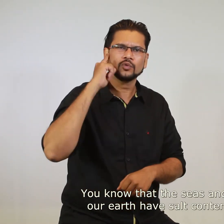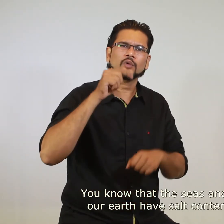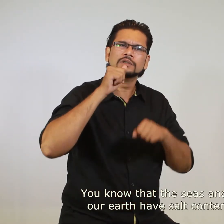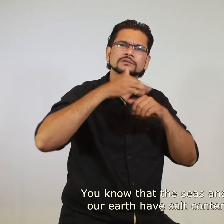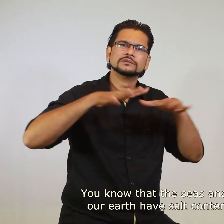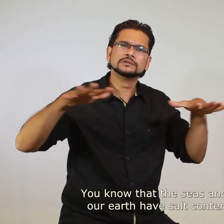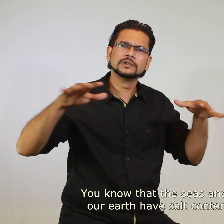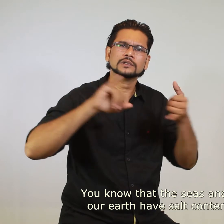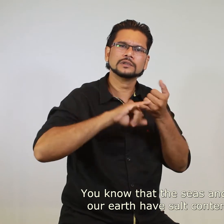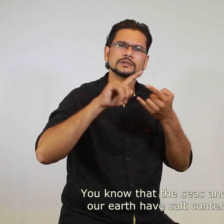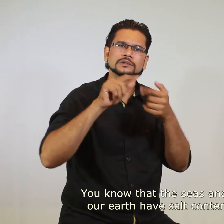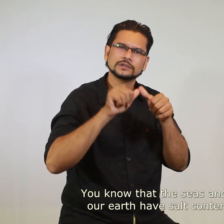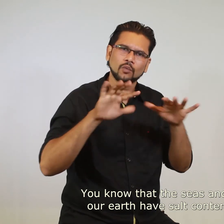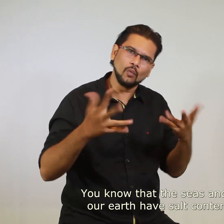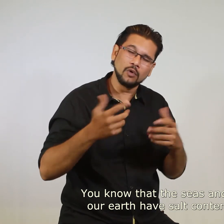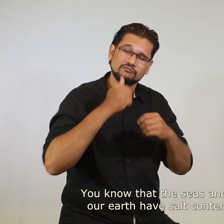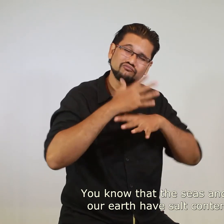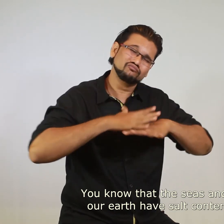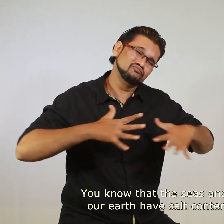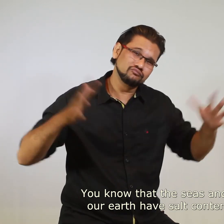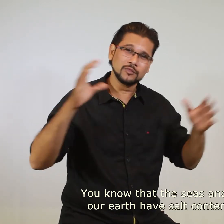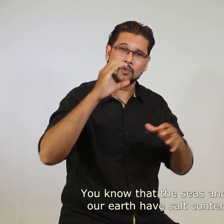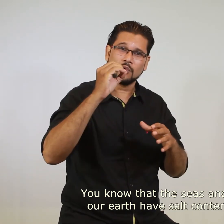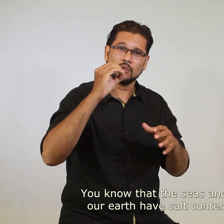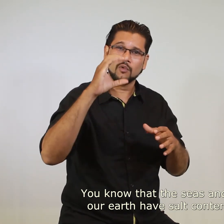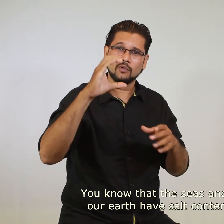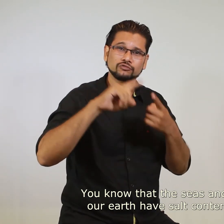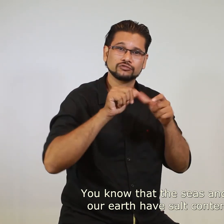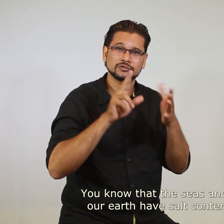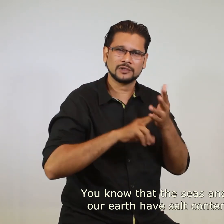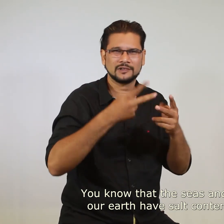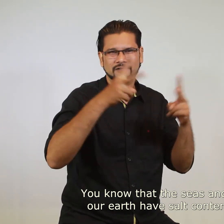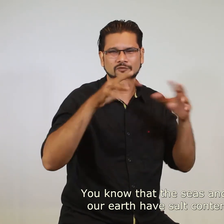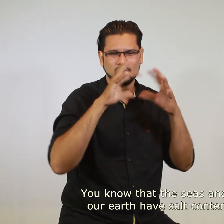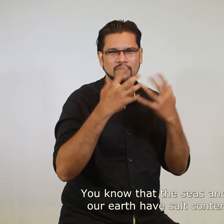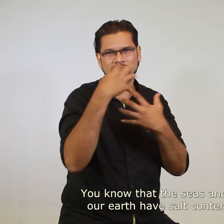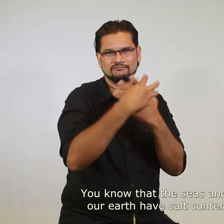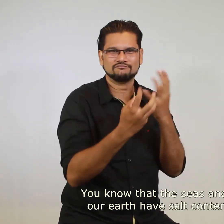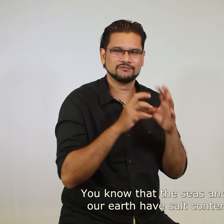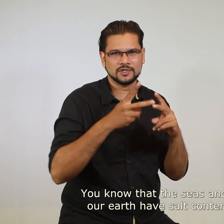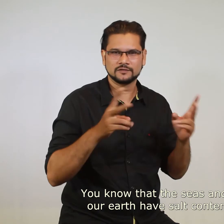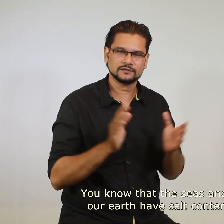You know that seas and oceans on our earth have salt content in them.